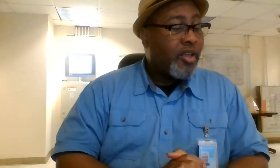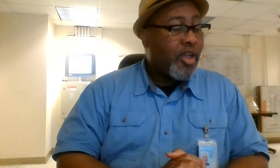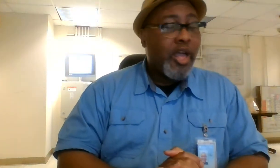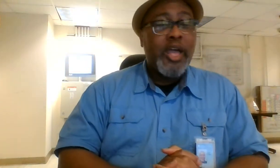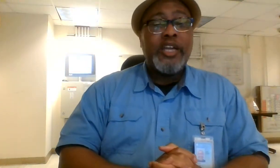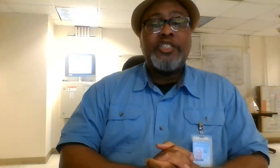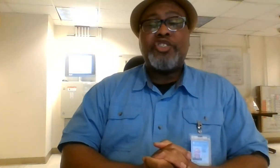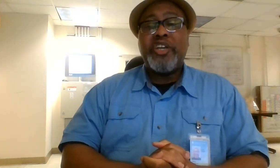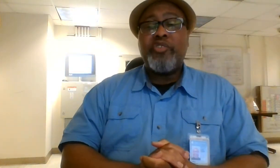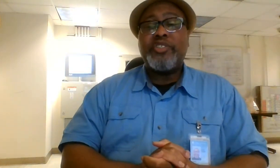I cherish.